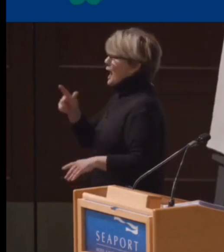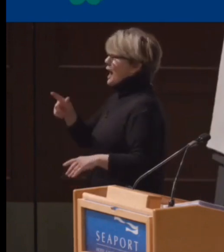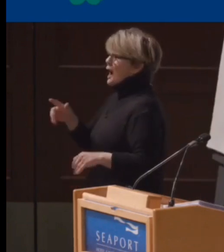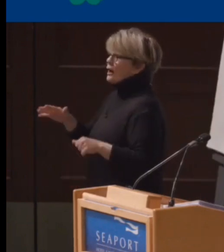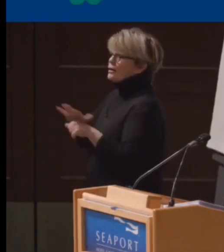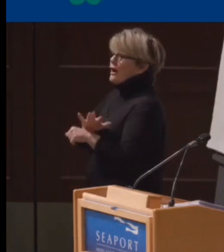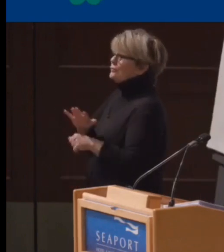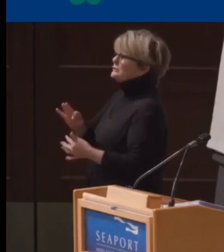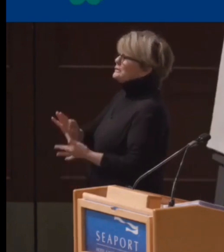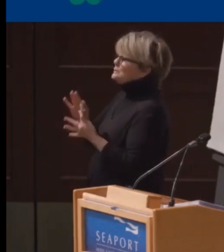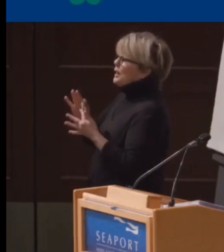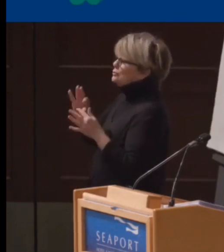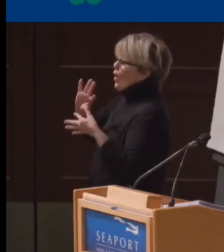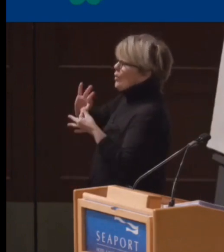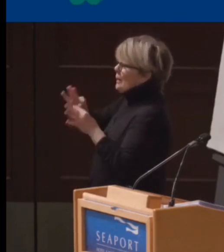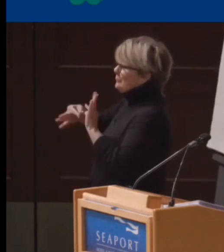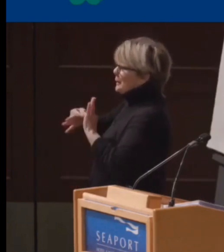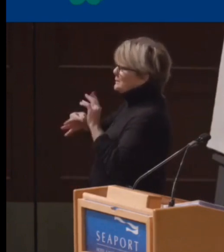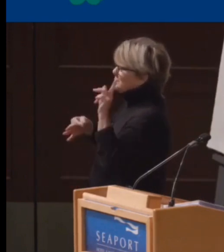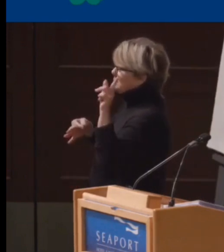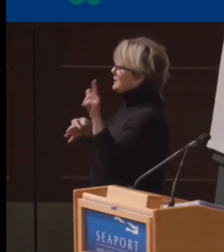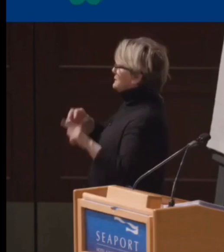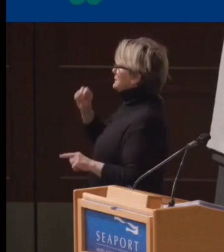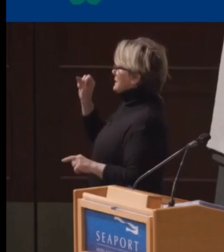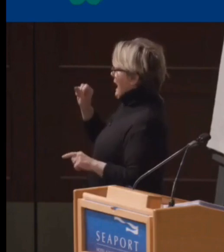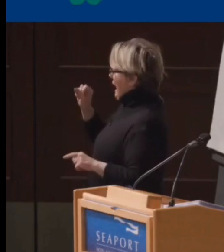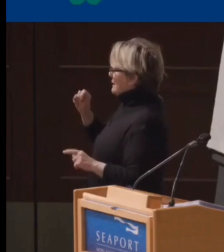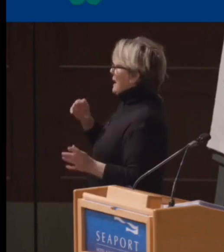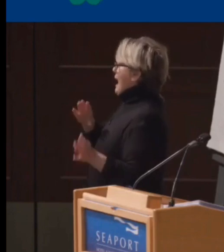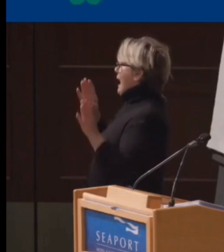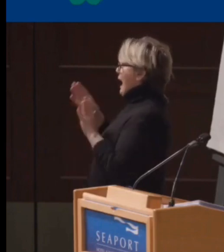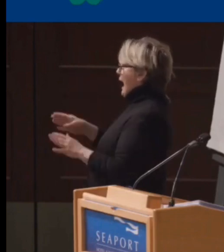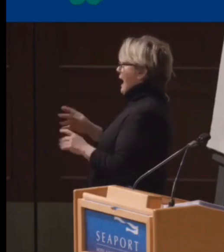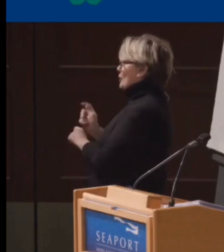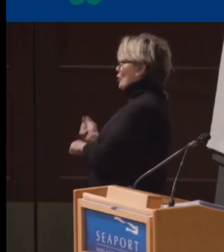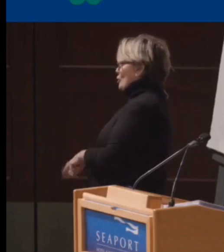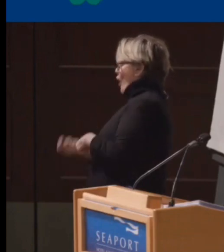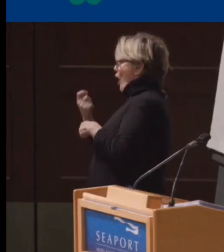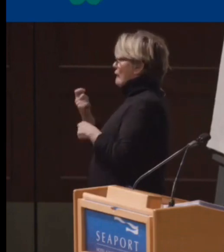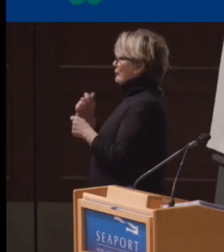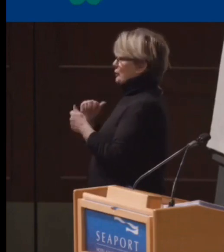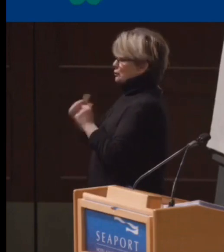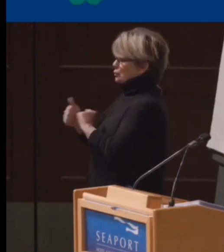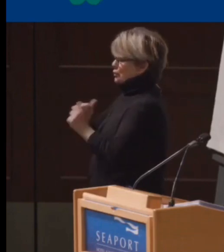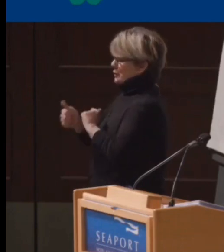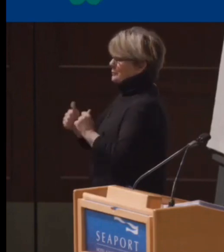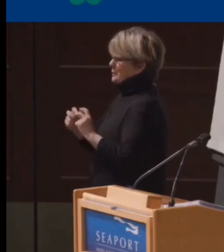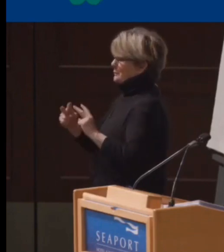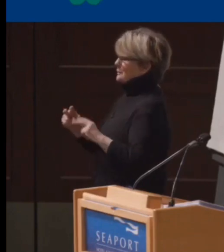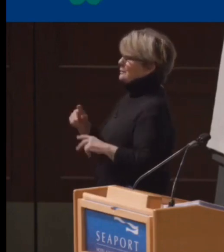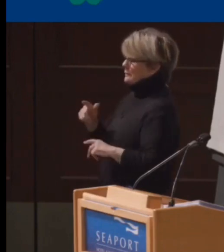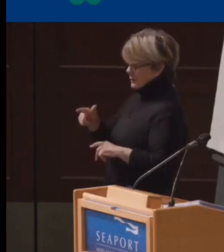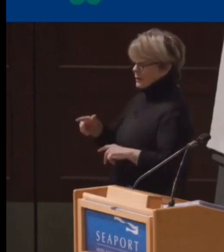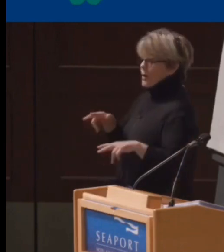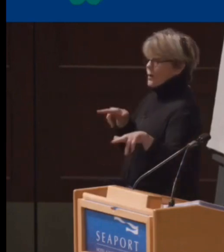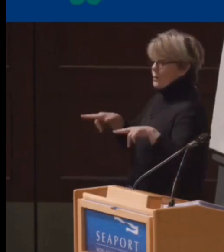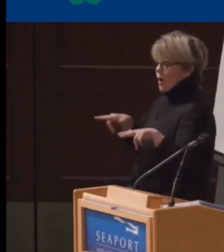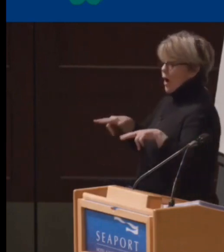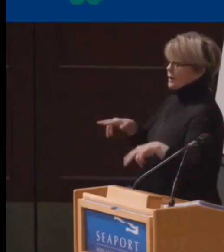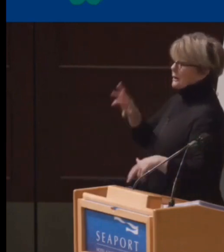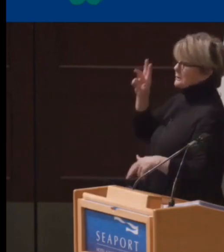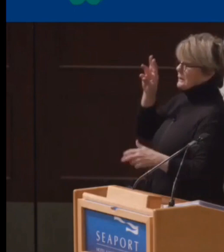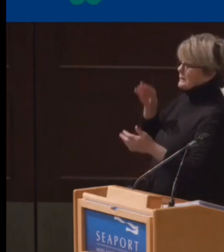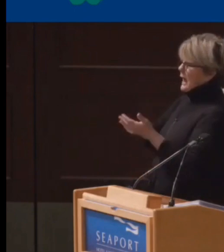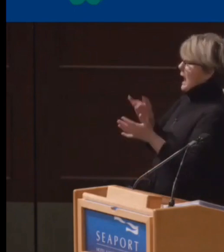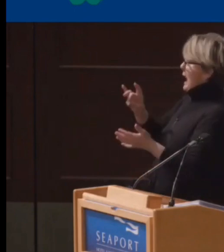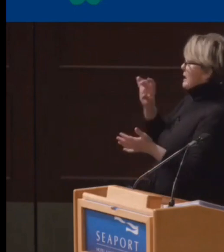Olympics in Seattle and focused on covering the golf tournament. After walking most of the 6,800-yard course each day